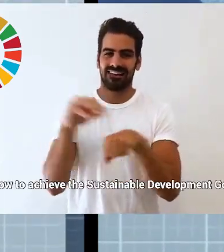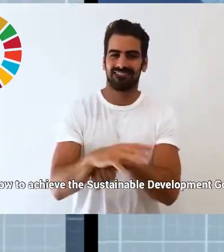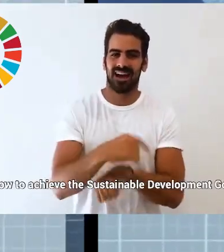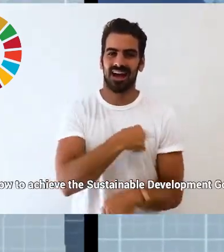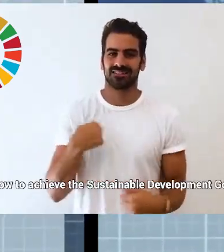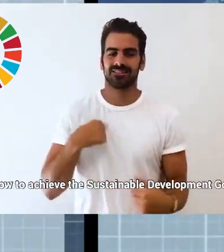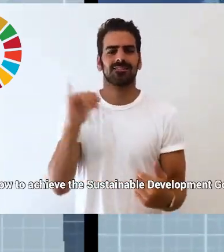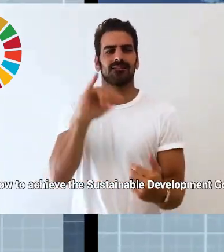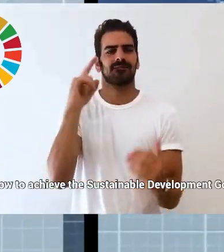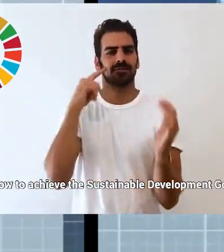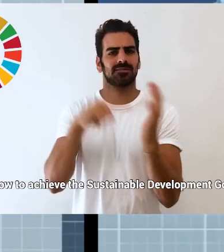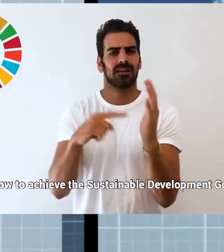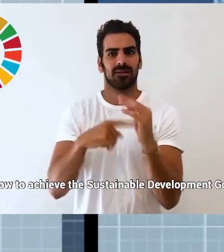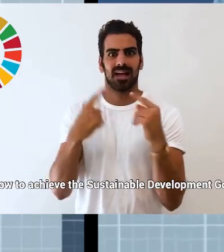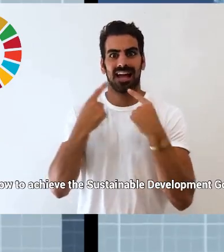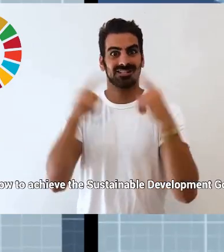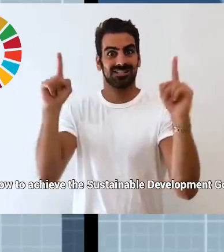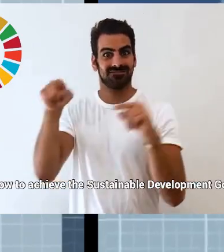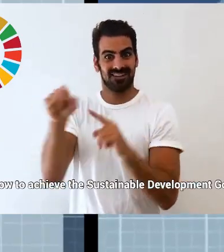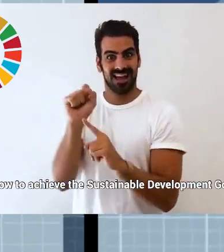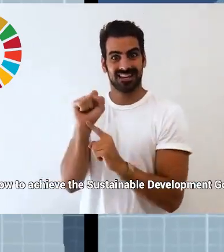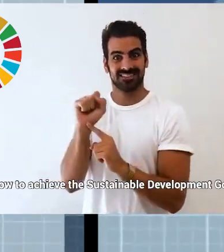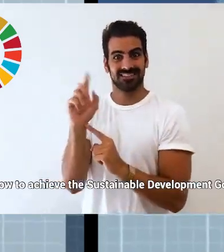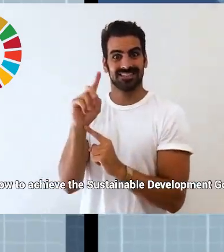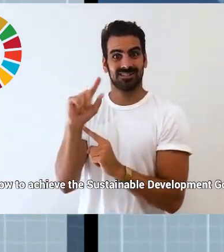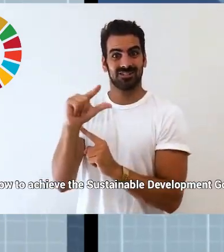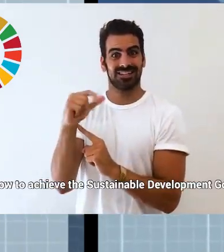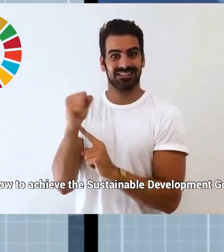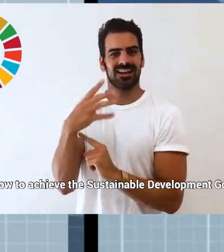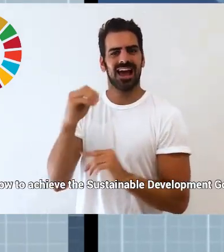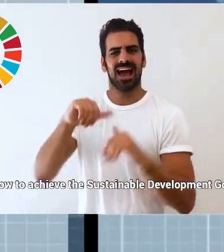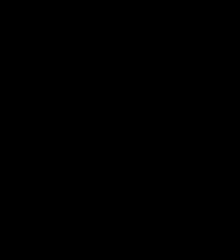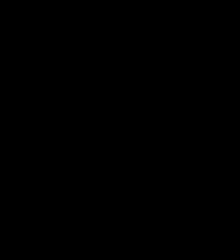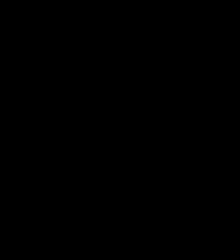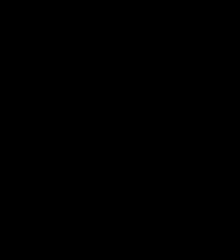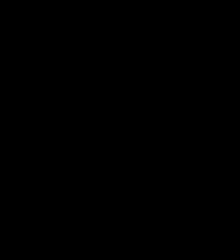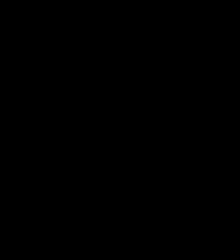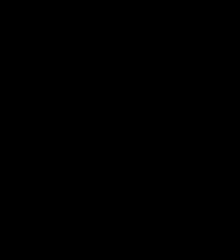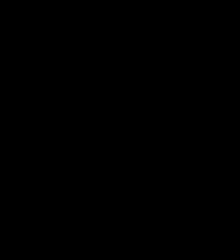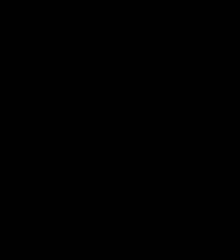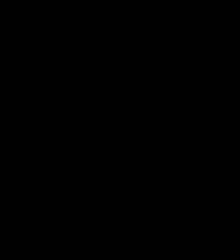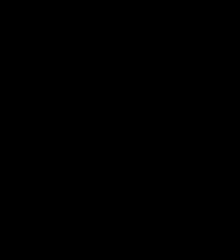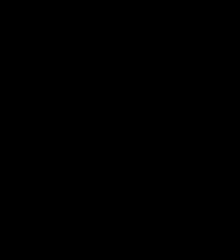the capture. Keep your eyes out for future releases, and happy posing.